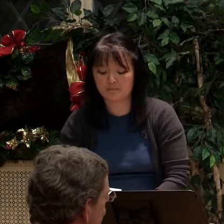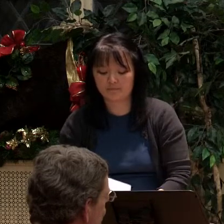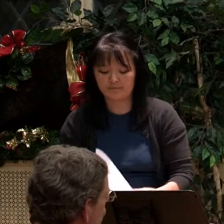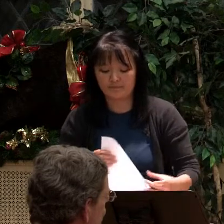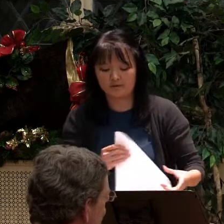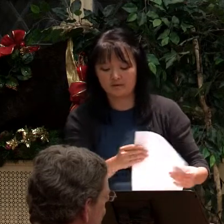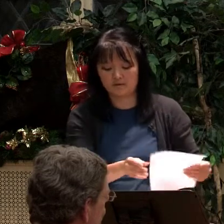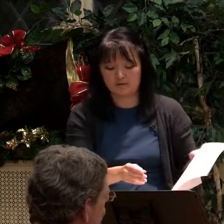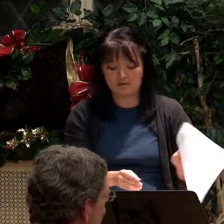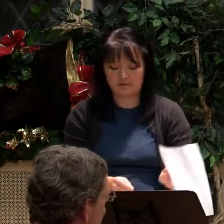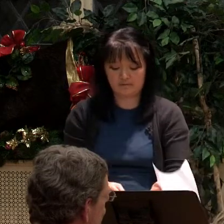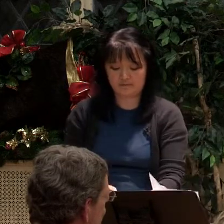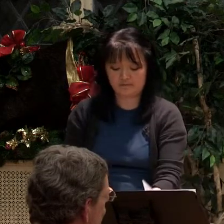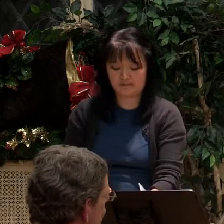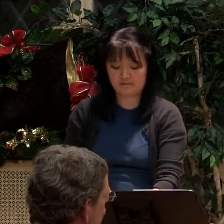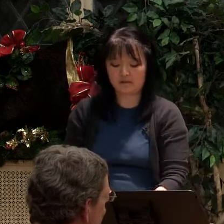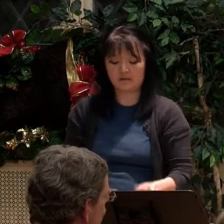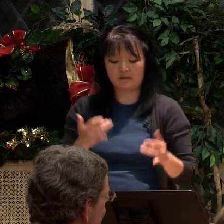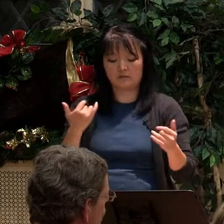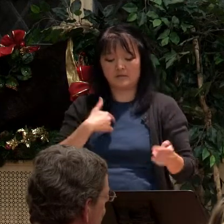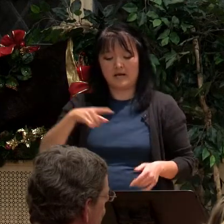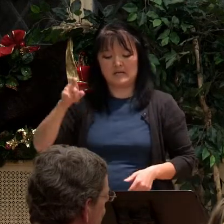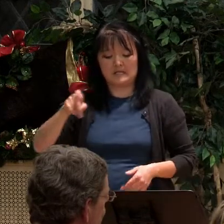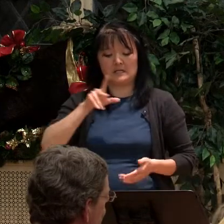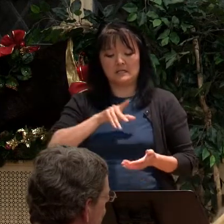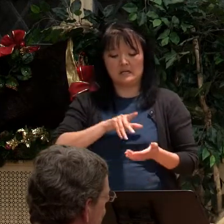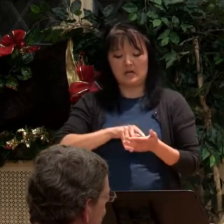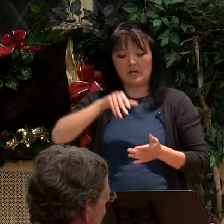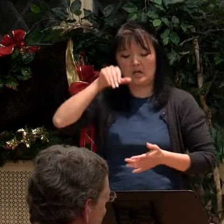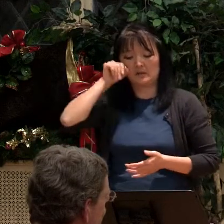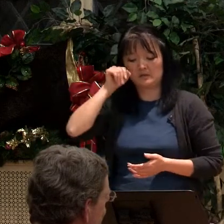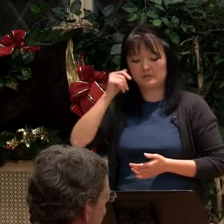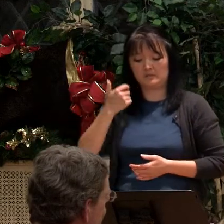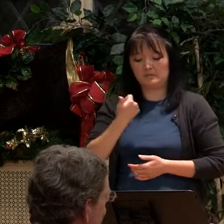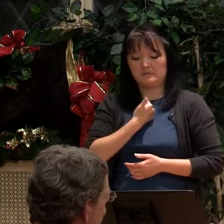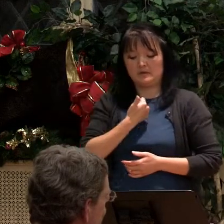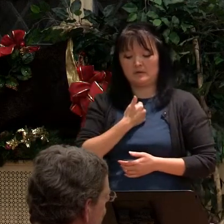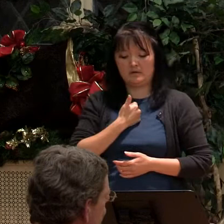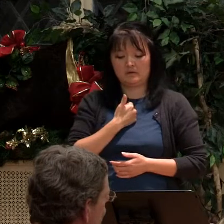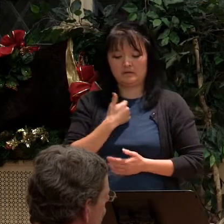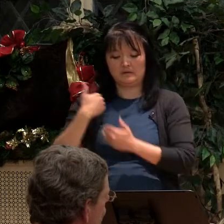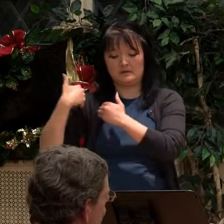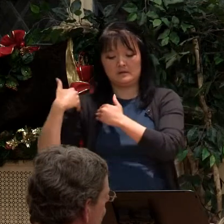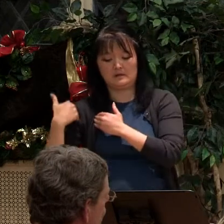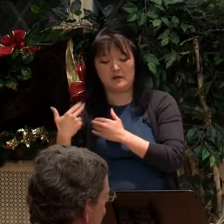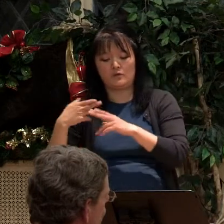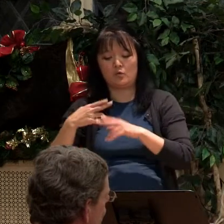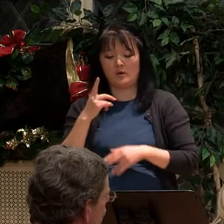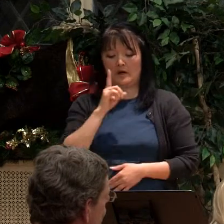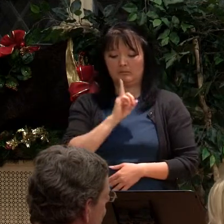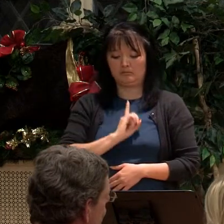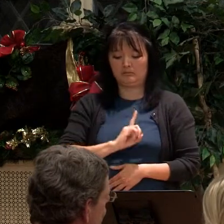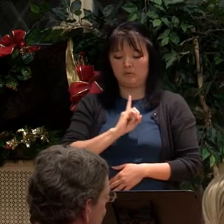This is what I need. I learned to be on my own, to carry the weight of loneliness.